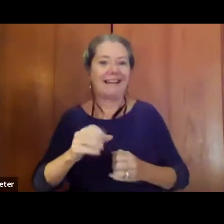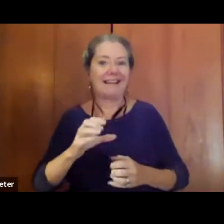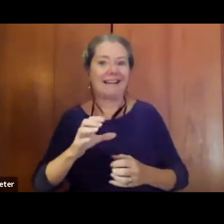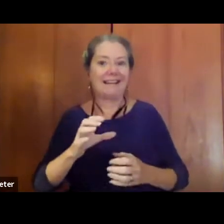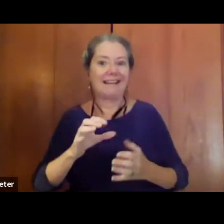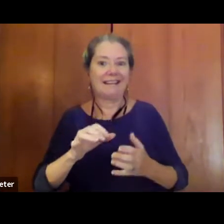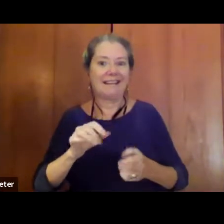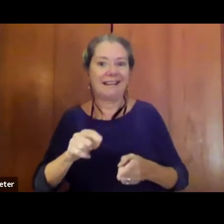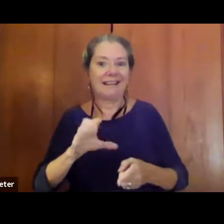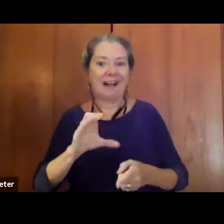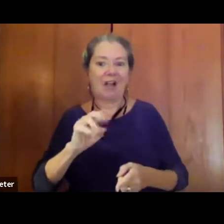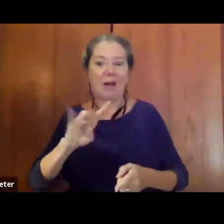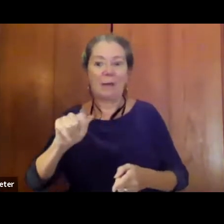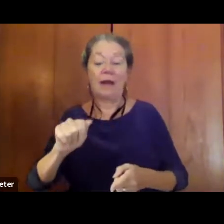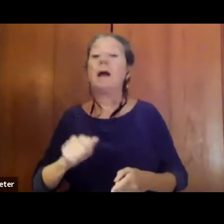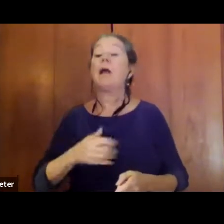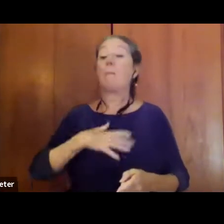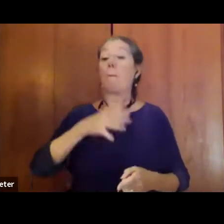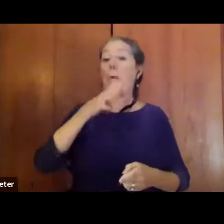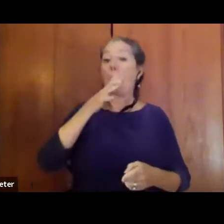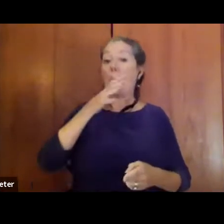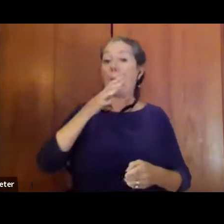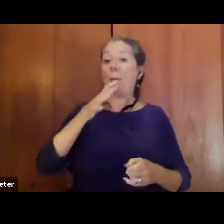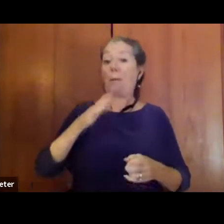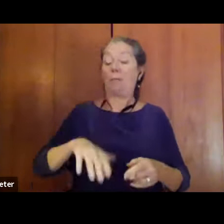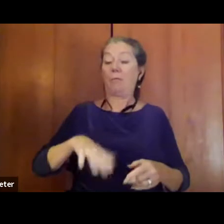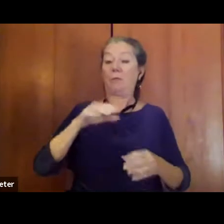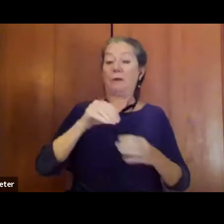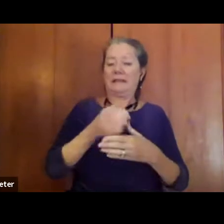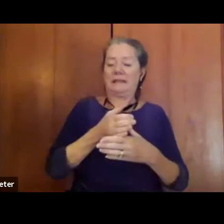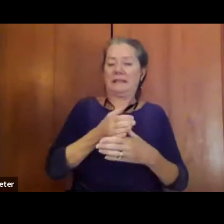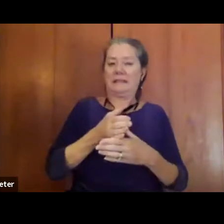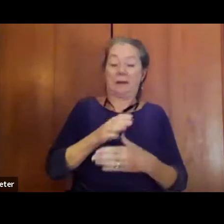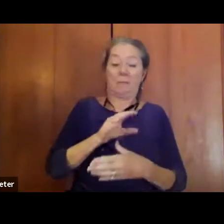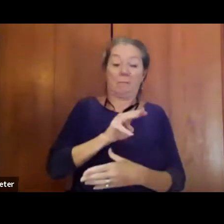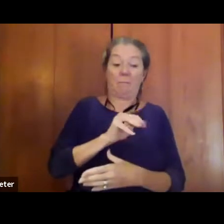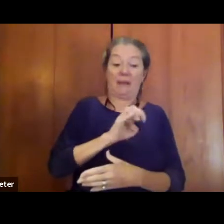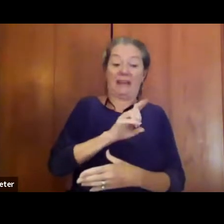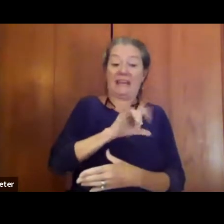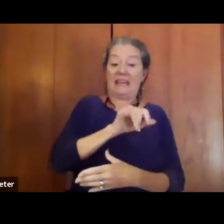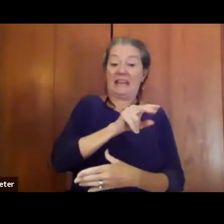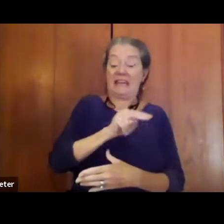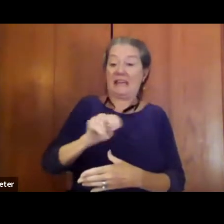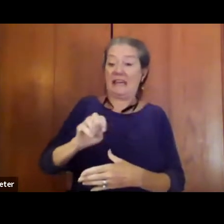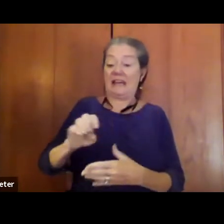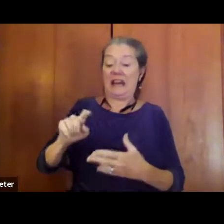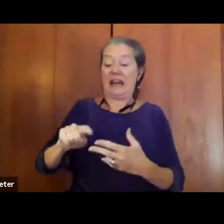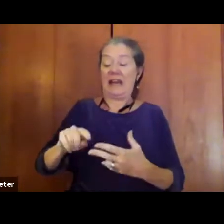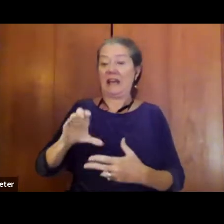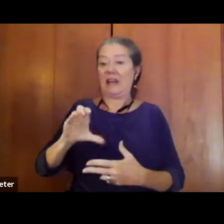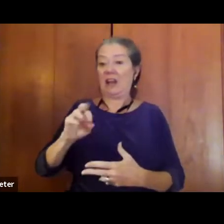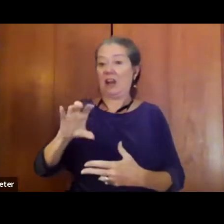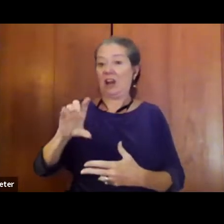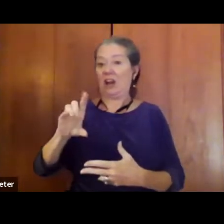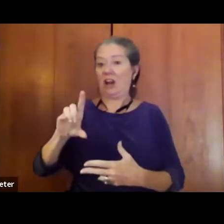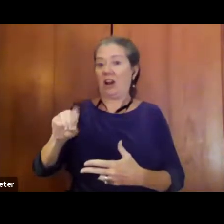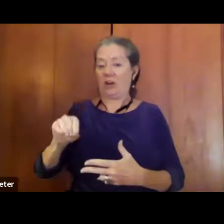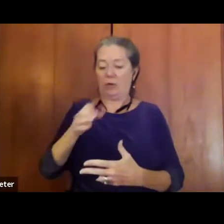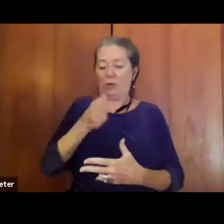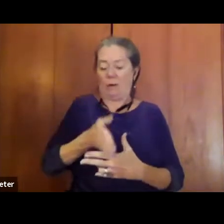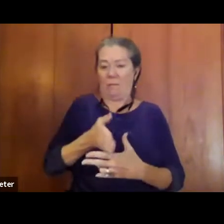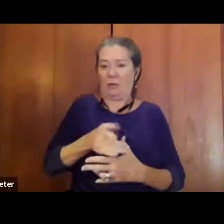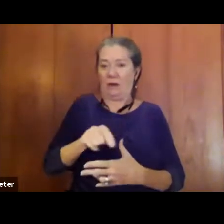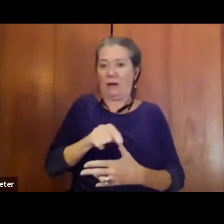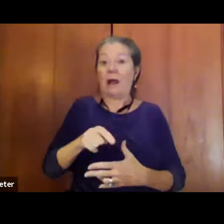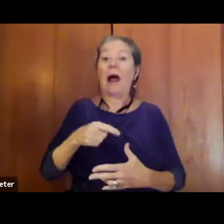Colombia, centrally located between the two larger cities of Medellin and Cali. In Cartago, I had several cousins, but it would be